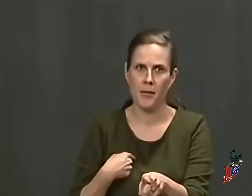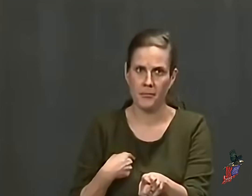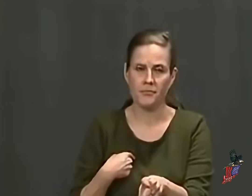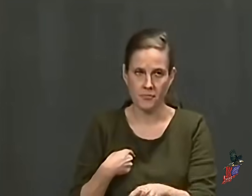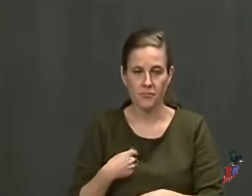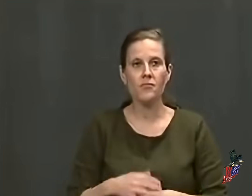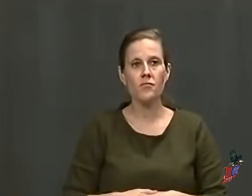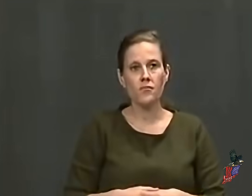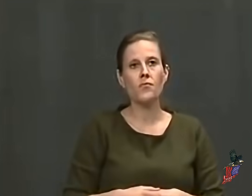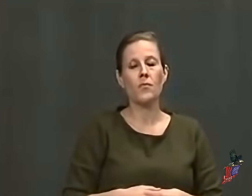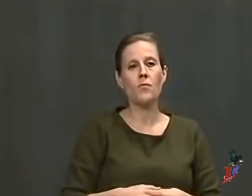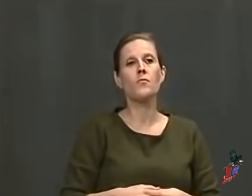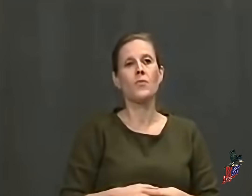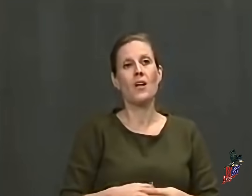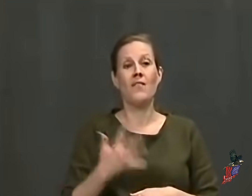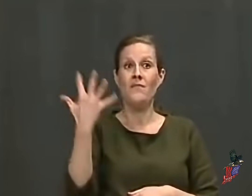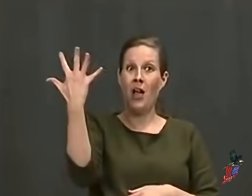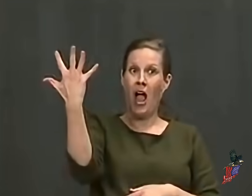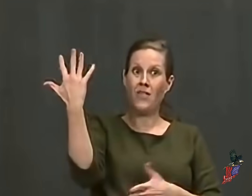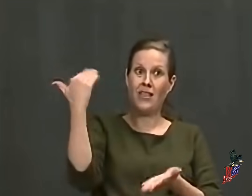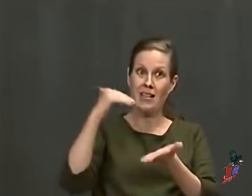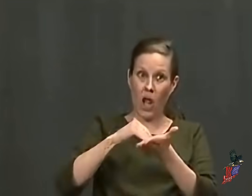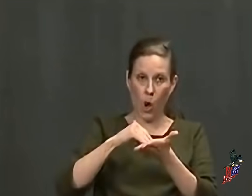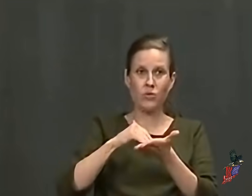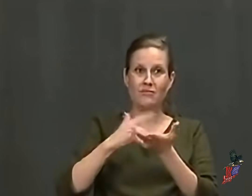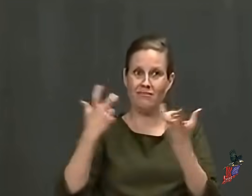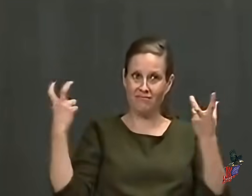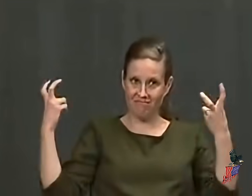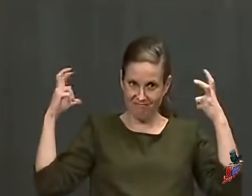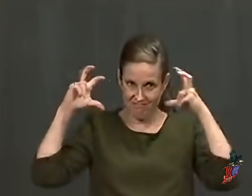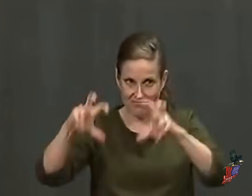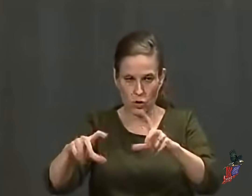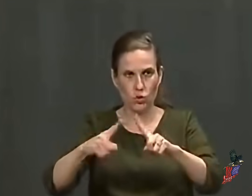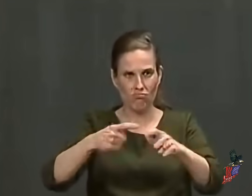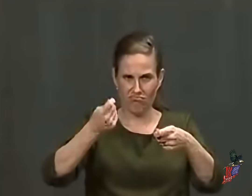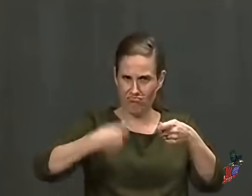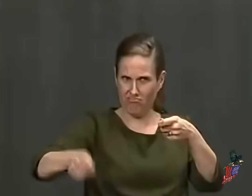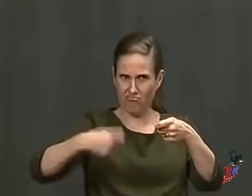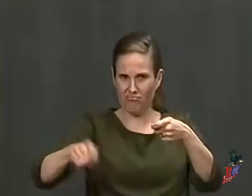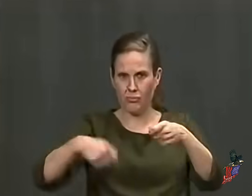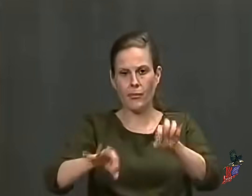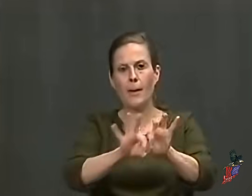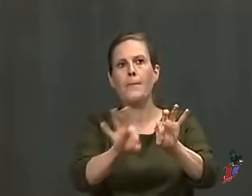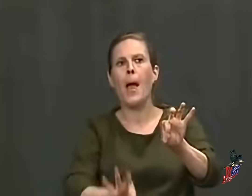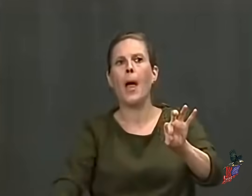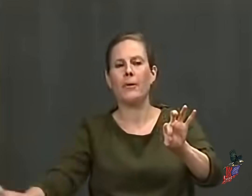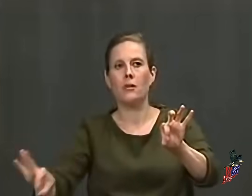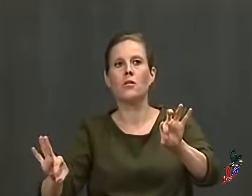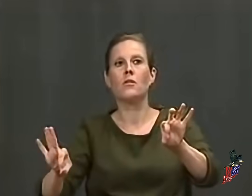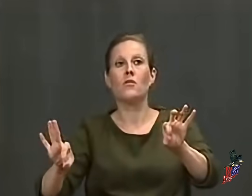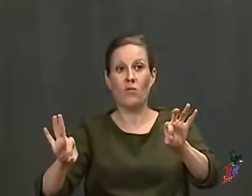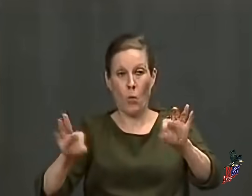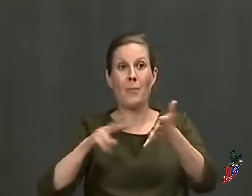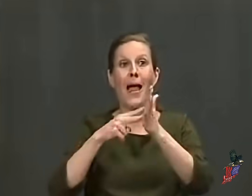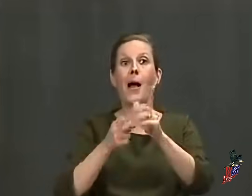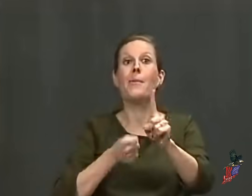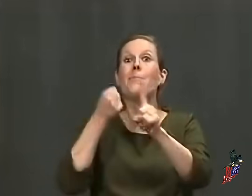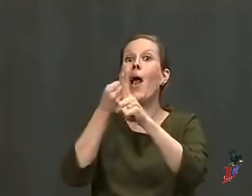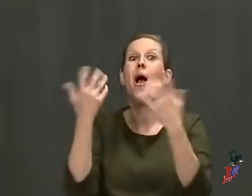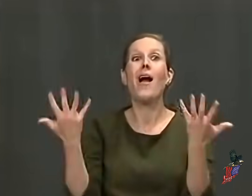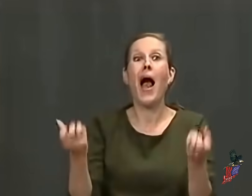investment, replacing a line, that can mean up to $22,000 in health care